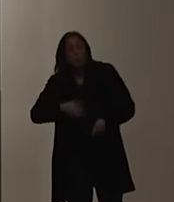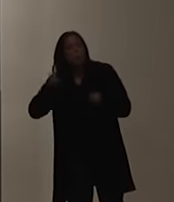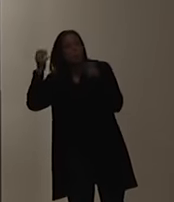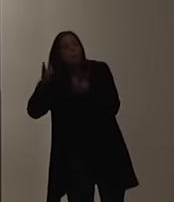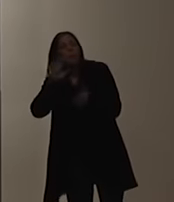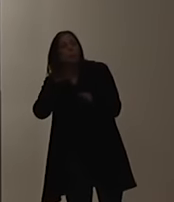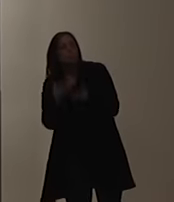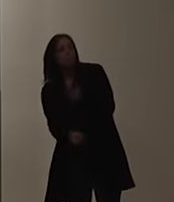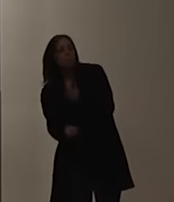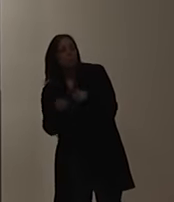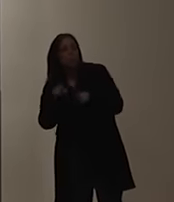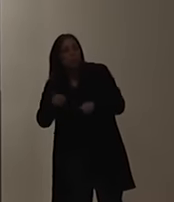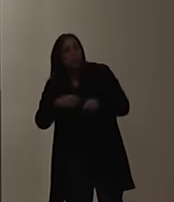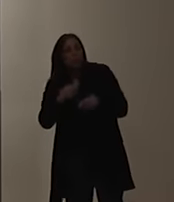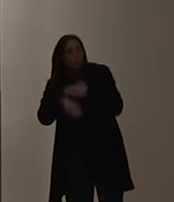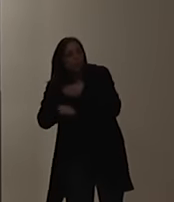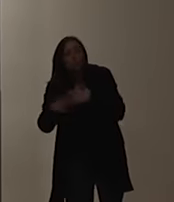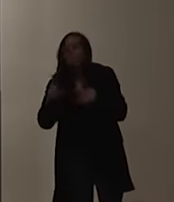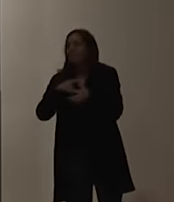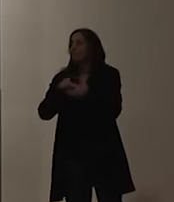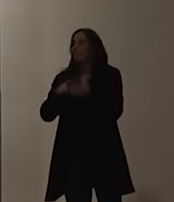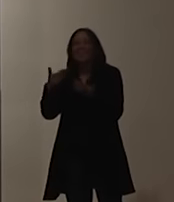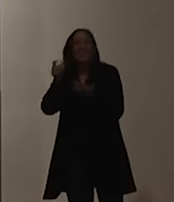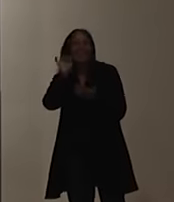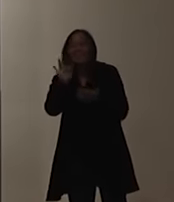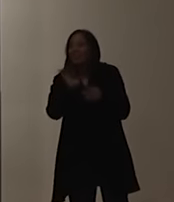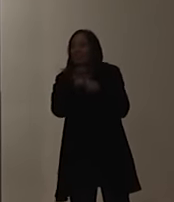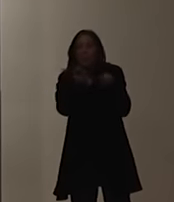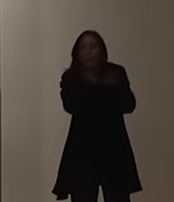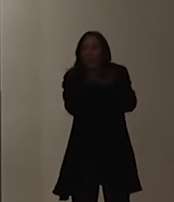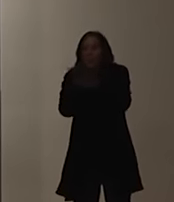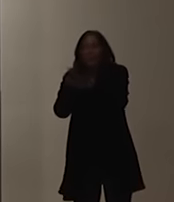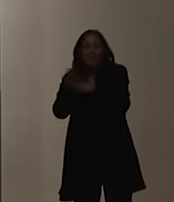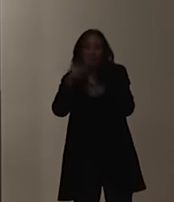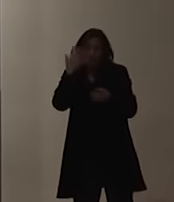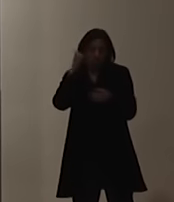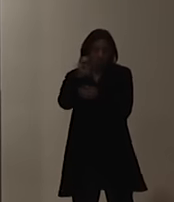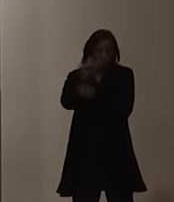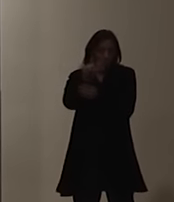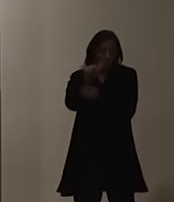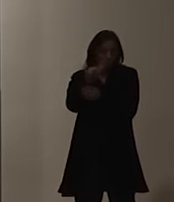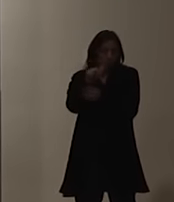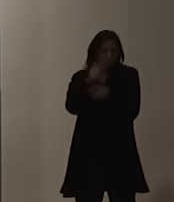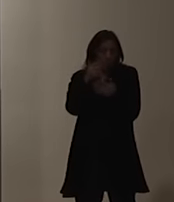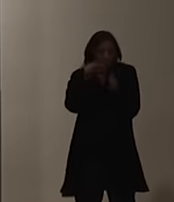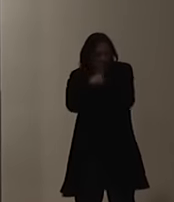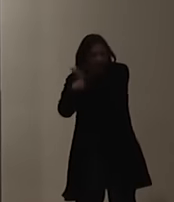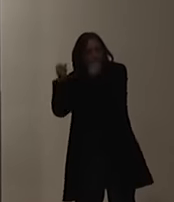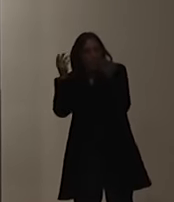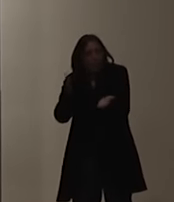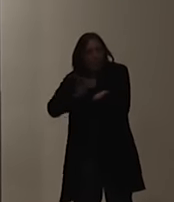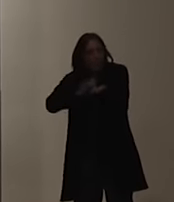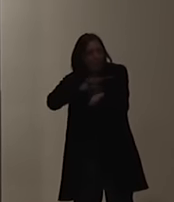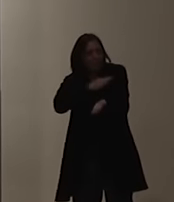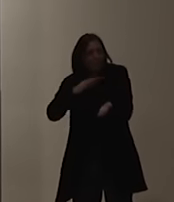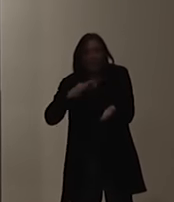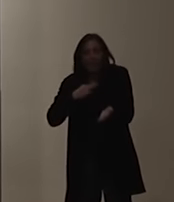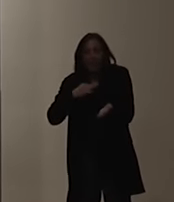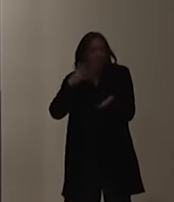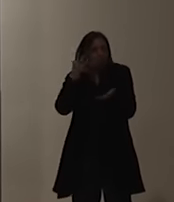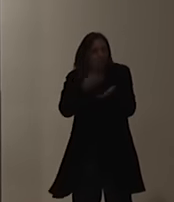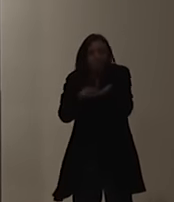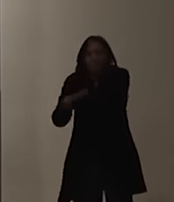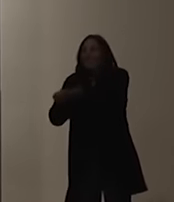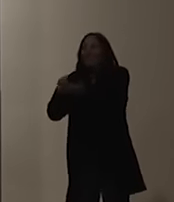And what if they're closed because of Ebola? They are. This is one guess. This is what happens. So Sierra Leone already had the